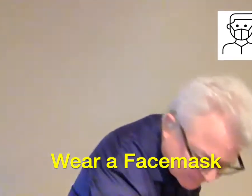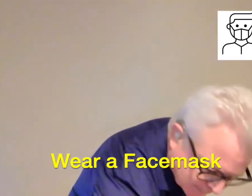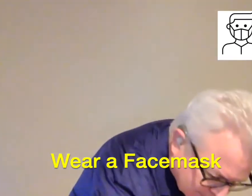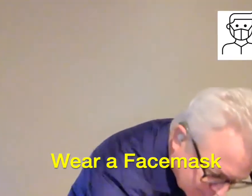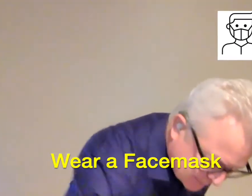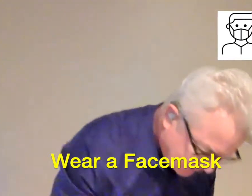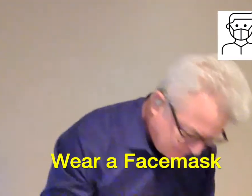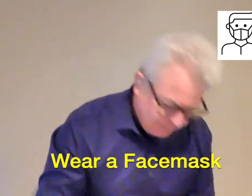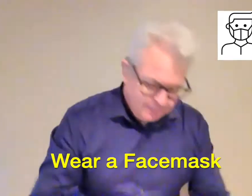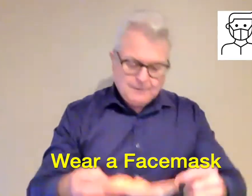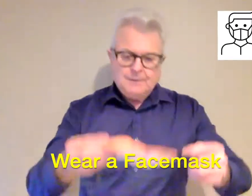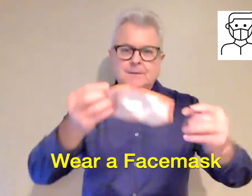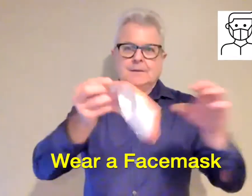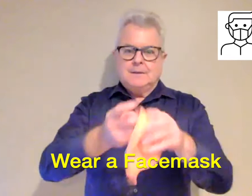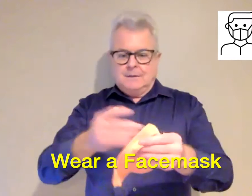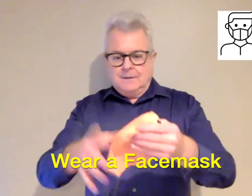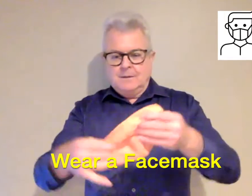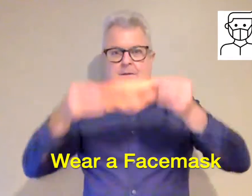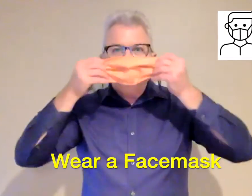mask, please.